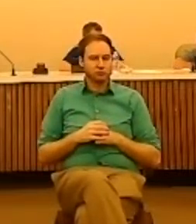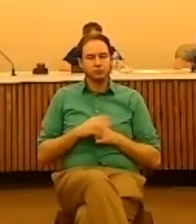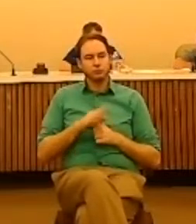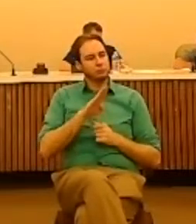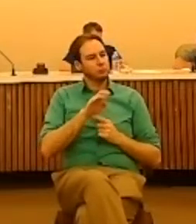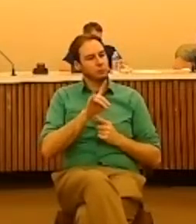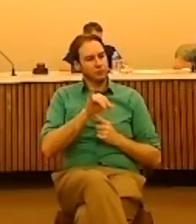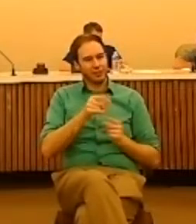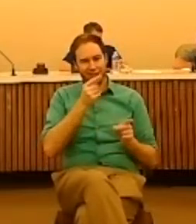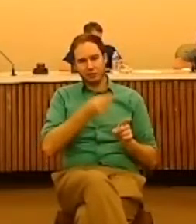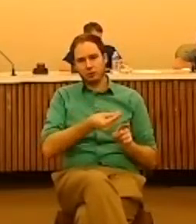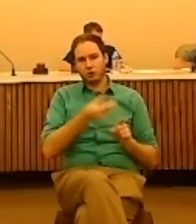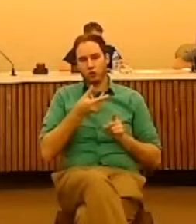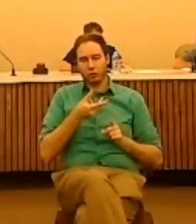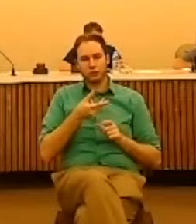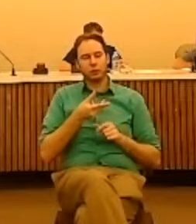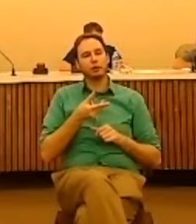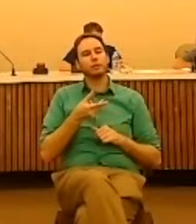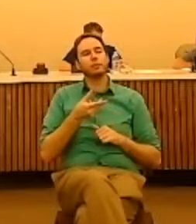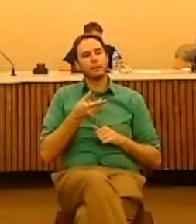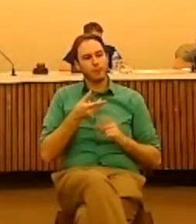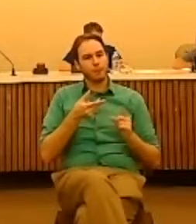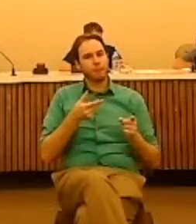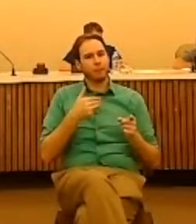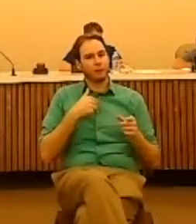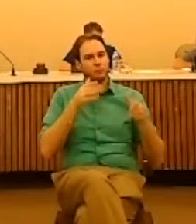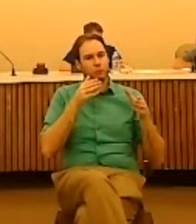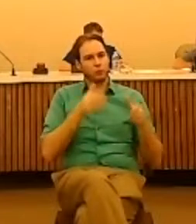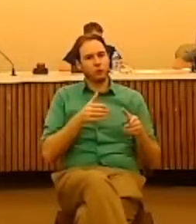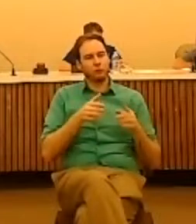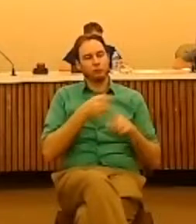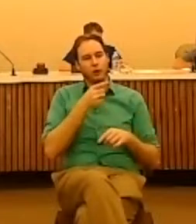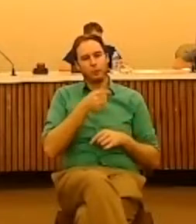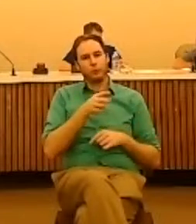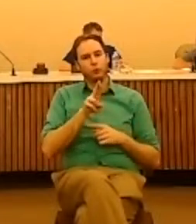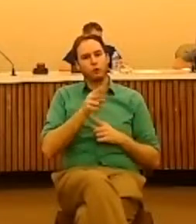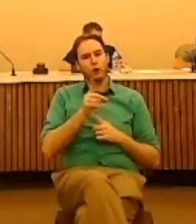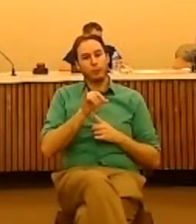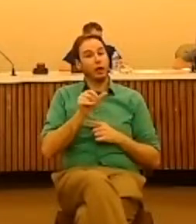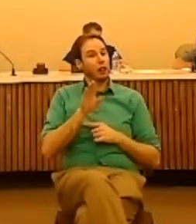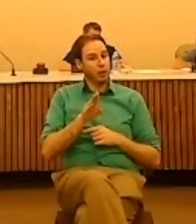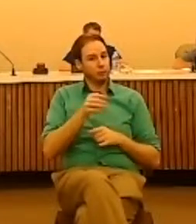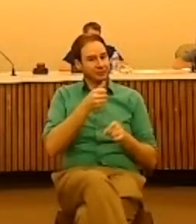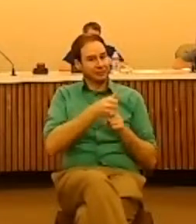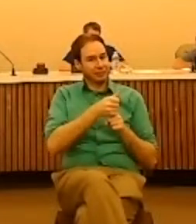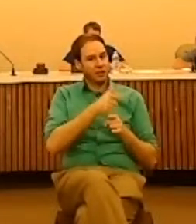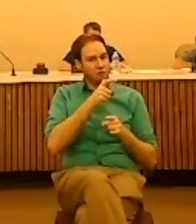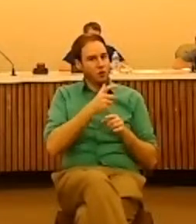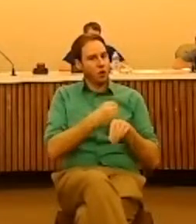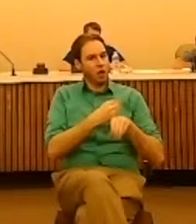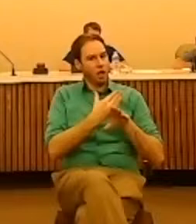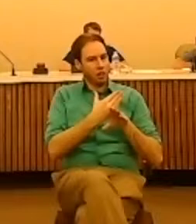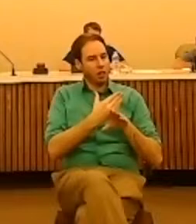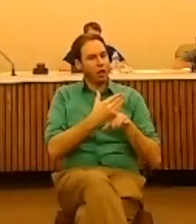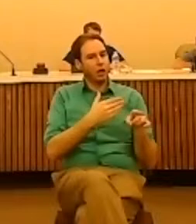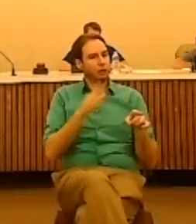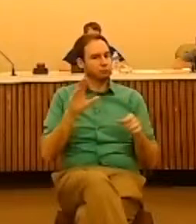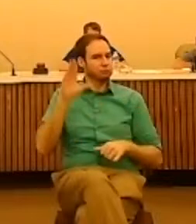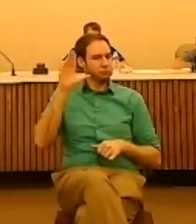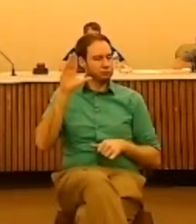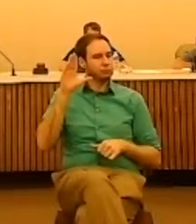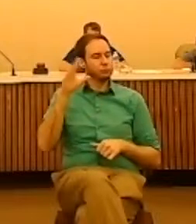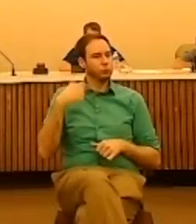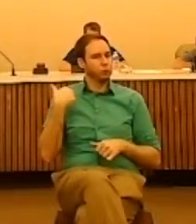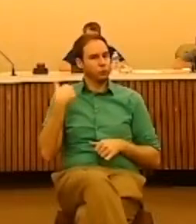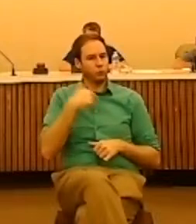Becky just alerted me that there's a gentleman from the rugby club who is online and had his hand raised